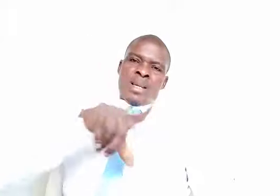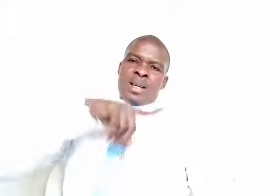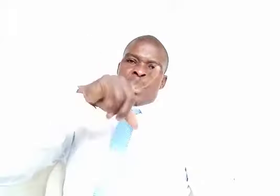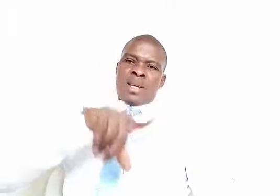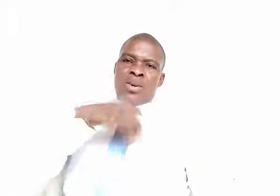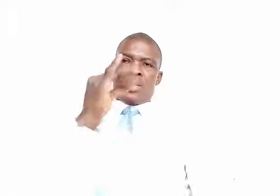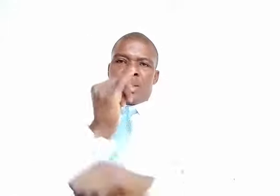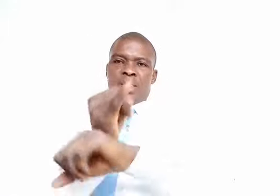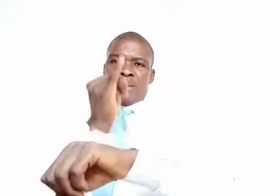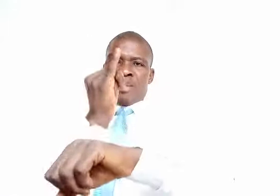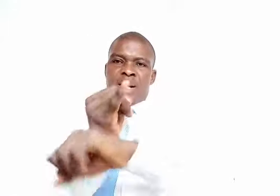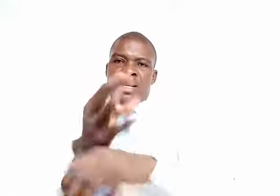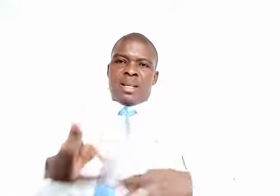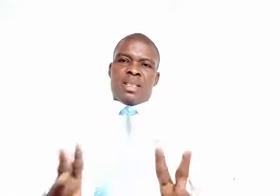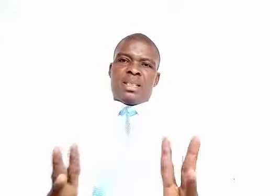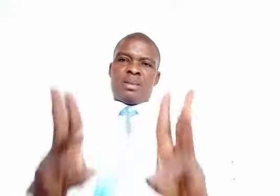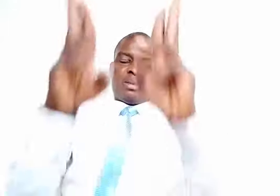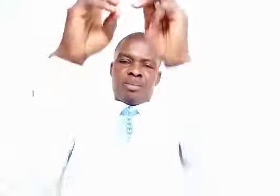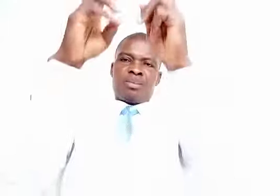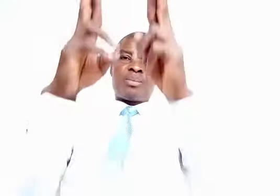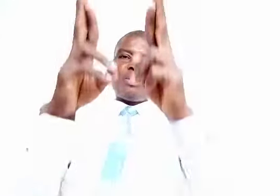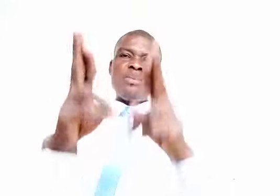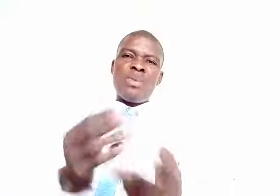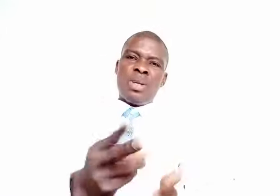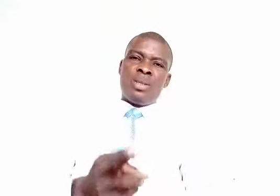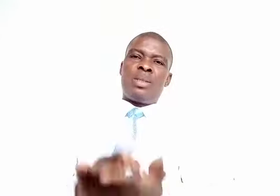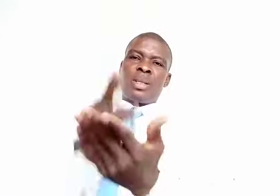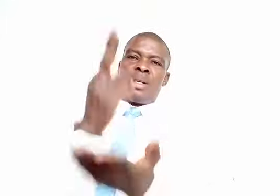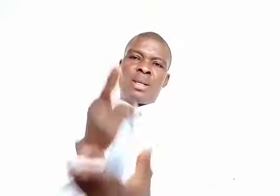Lagos-Ibadan express road rehabilitation to cost